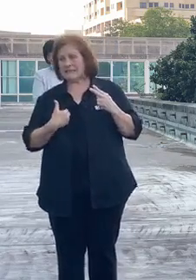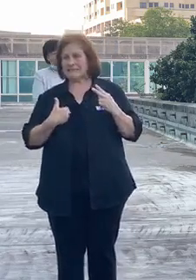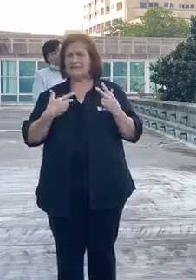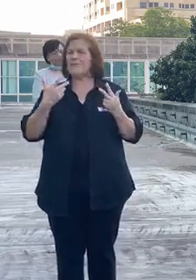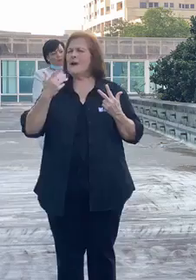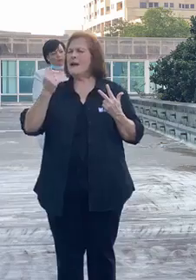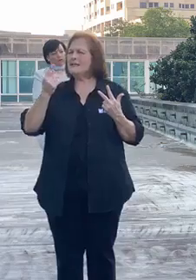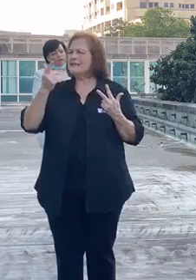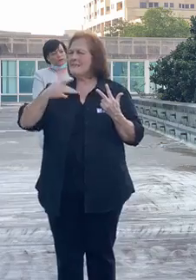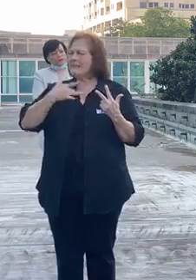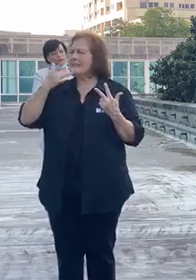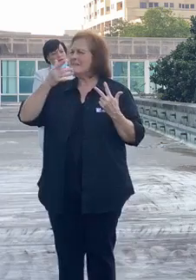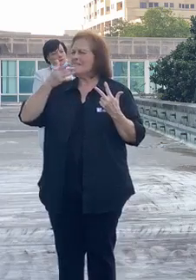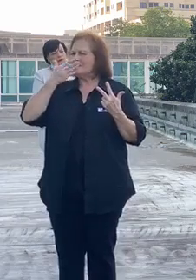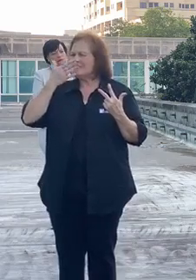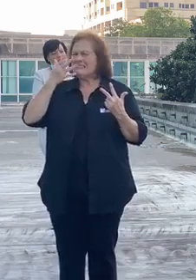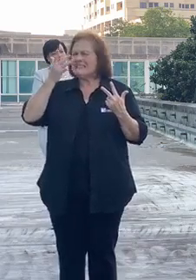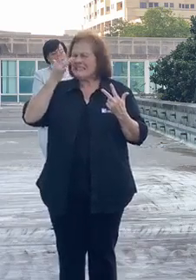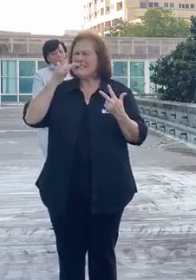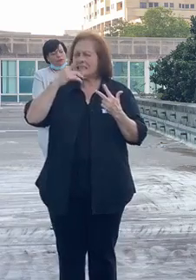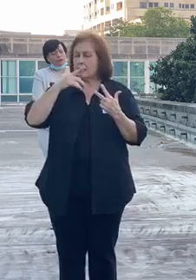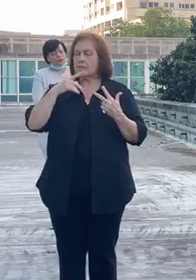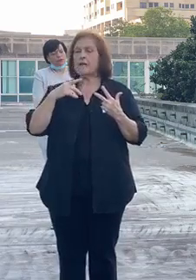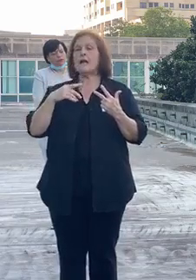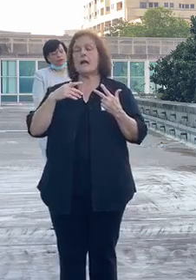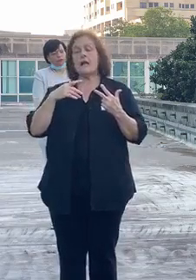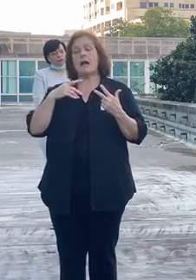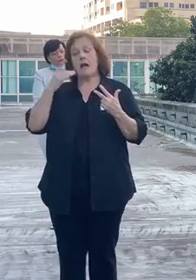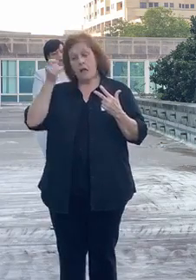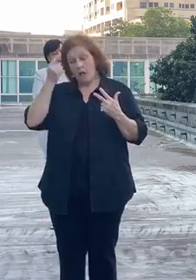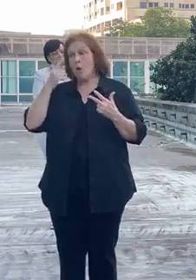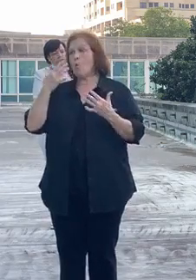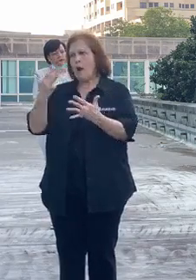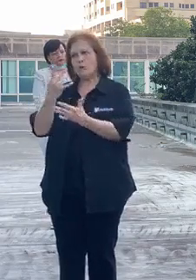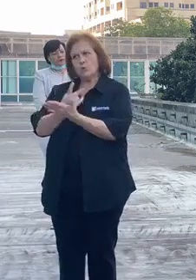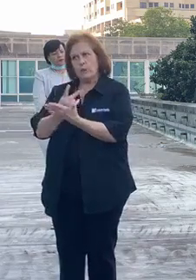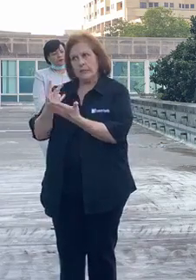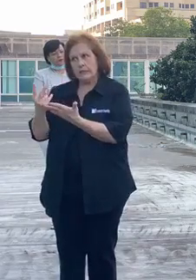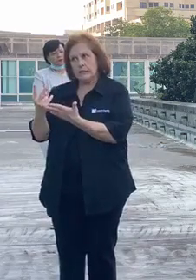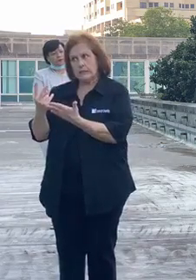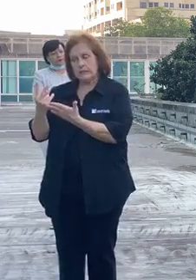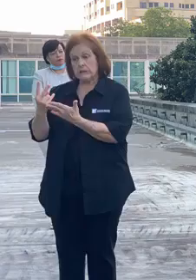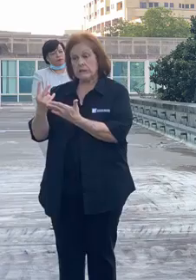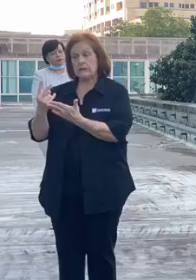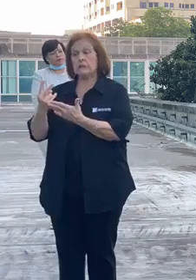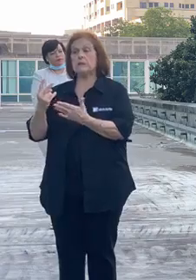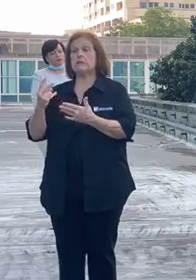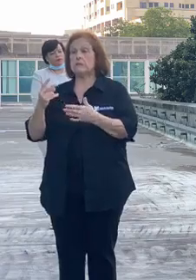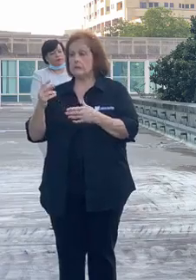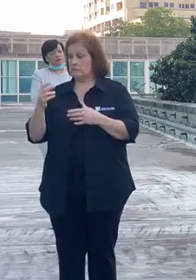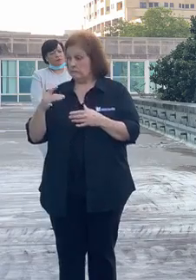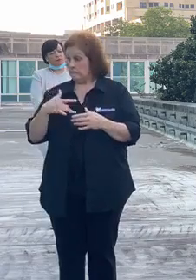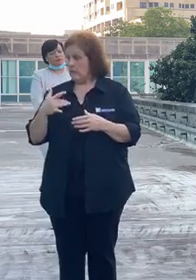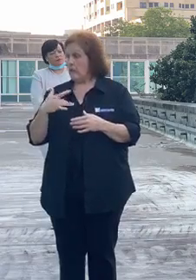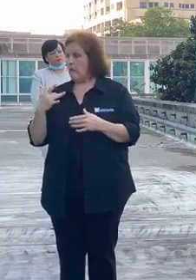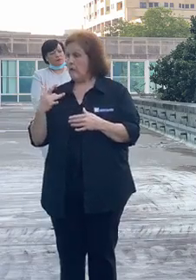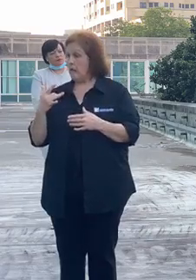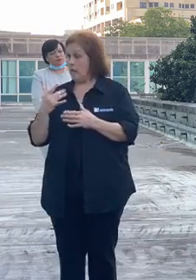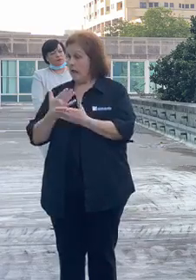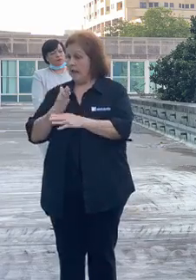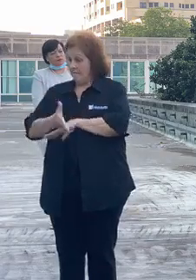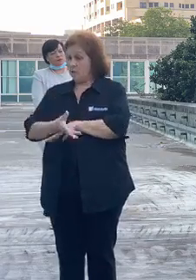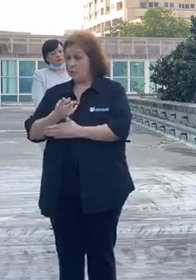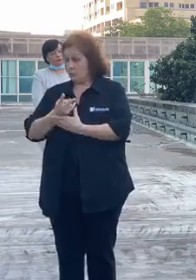feeling, that you couldn't smell, then we're saying wait 2 weeks. As long as you are back to normal, you